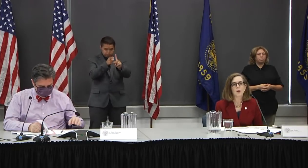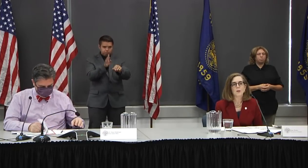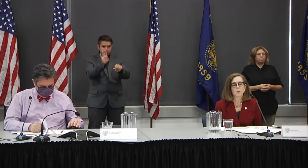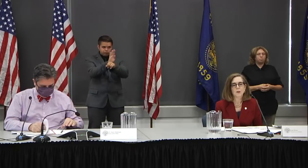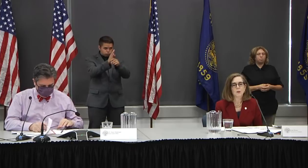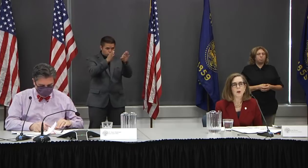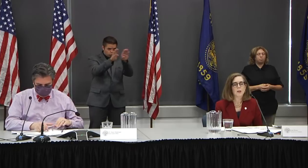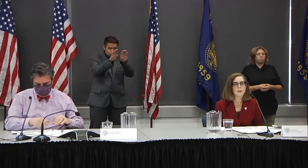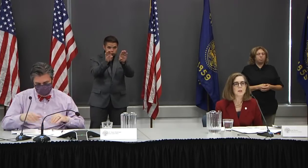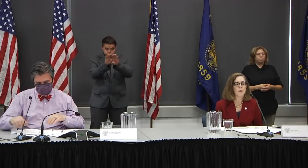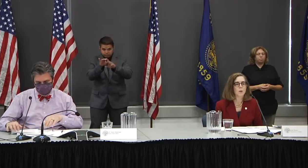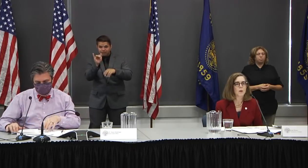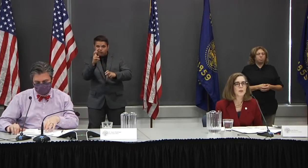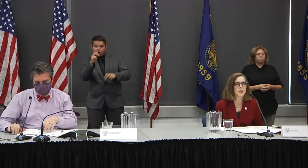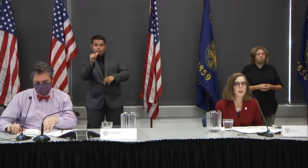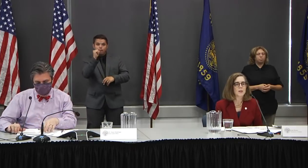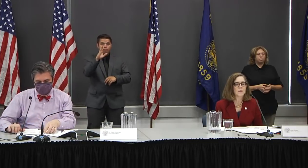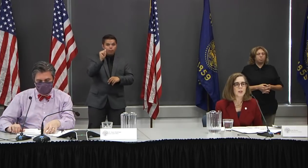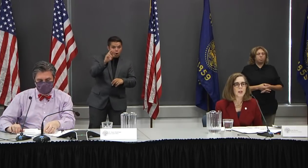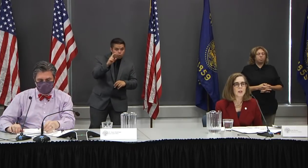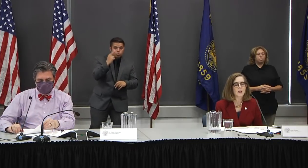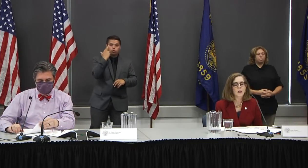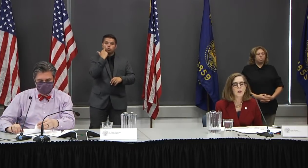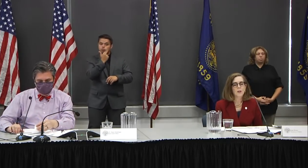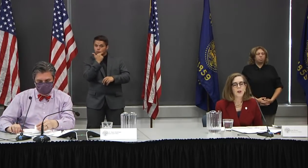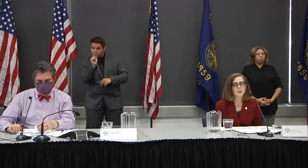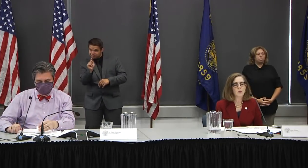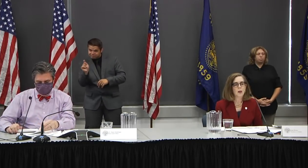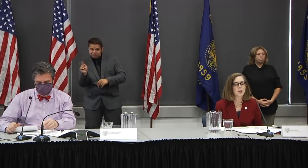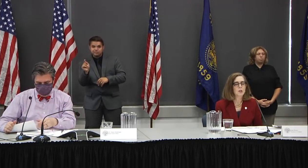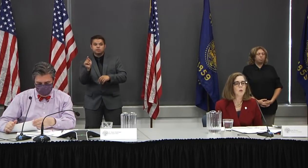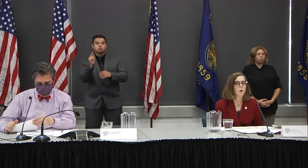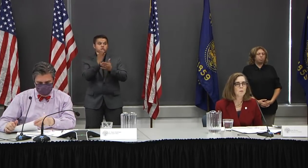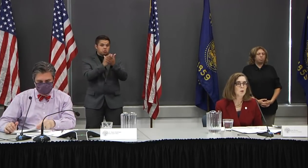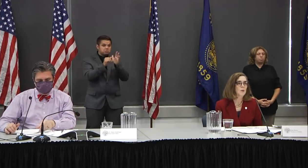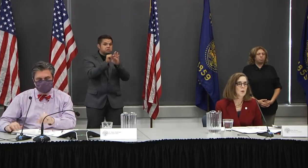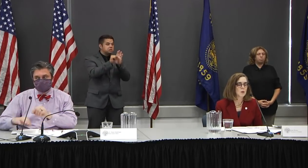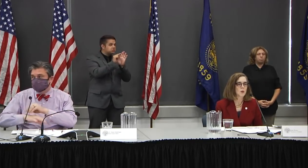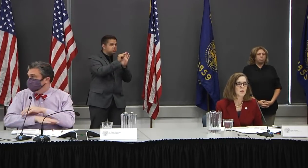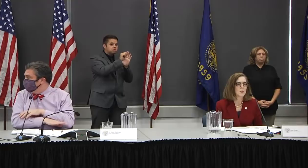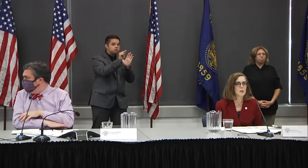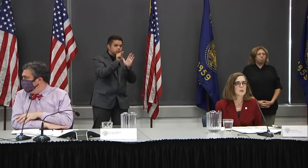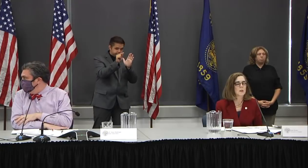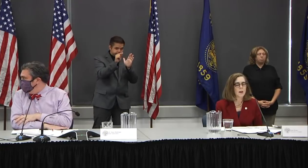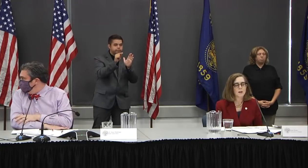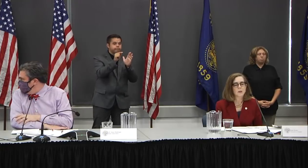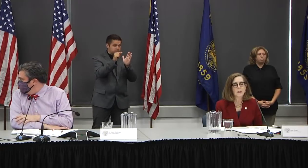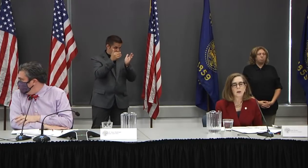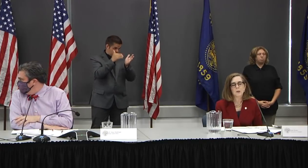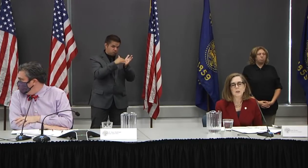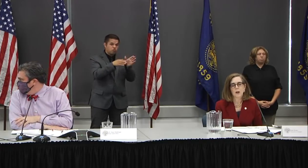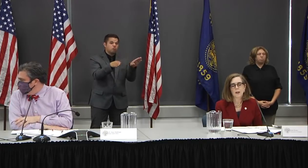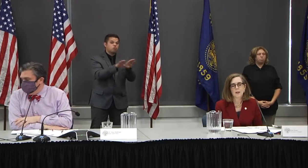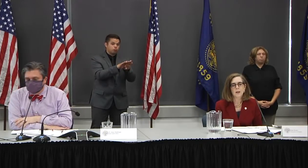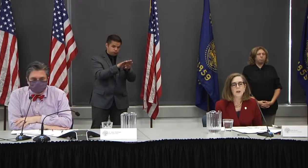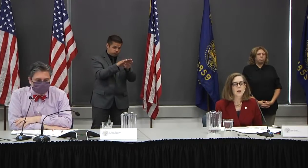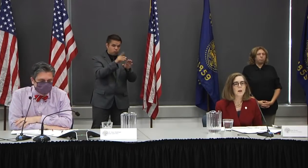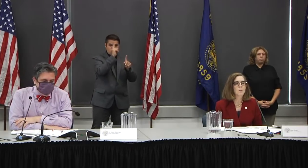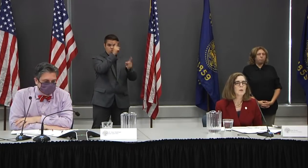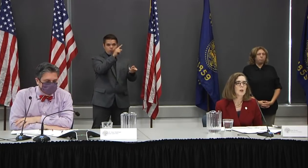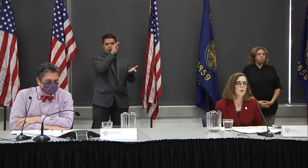are bars and restaurants. A number of states have taken that direction or moved those services entirely